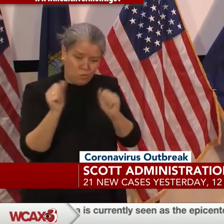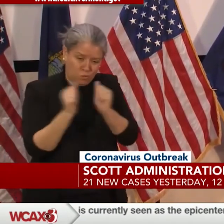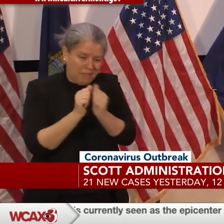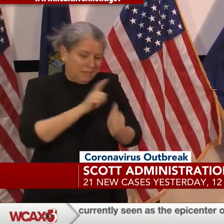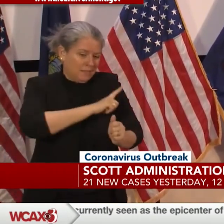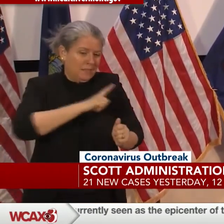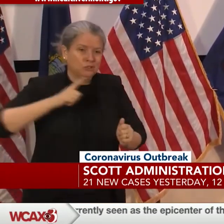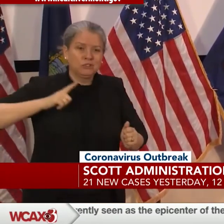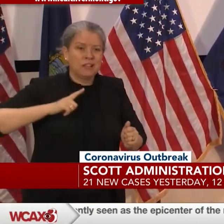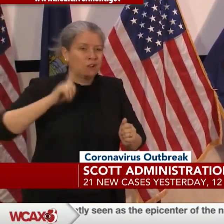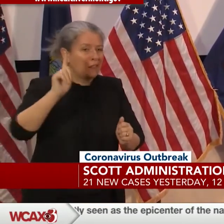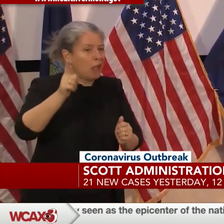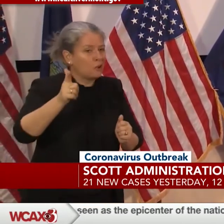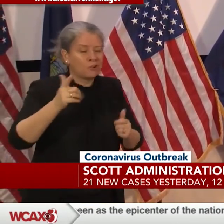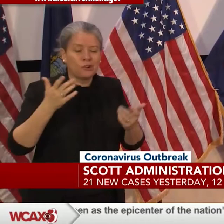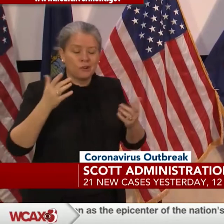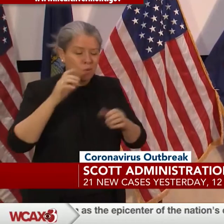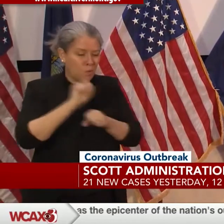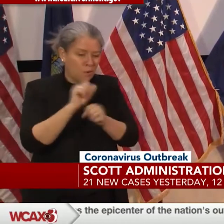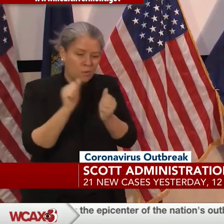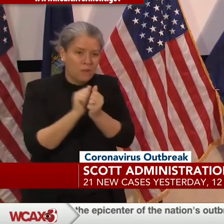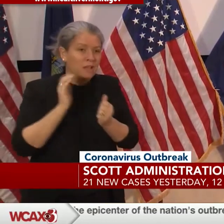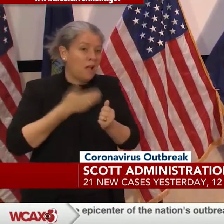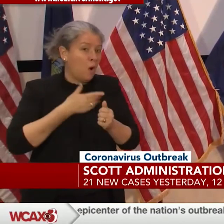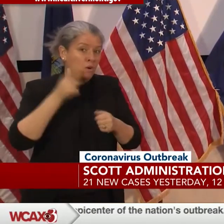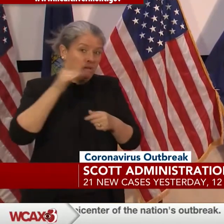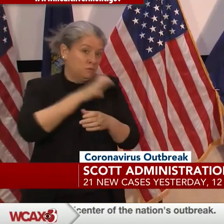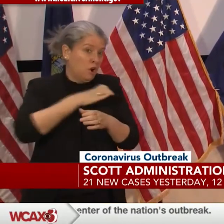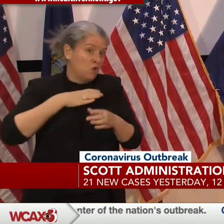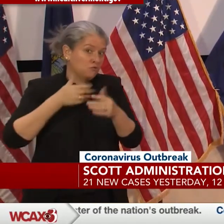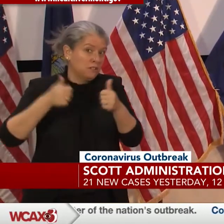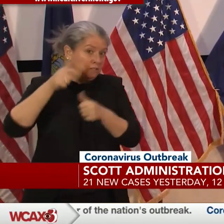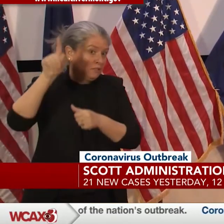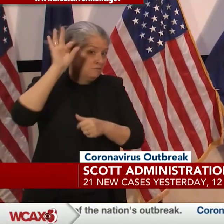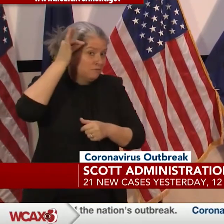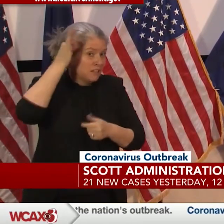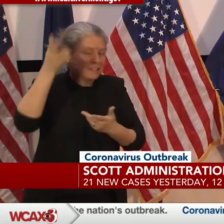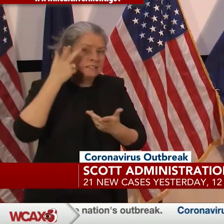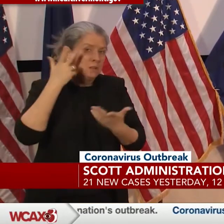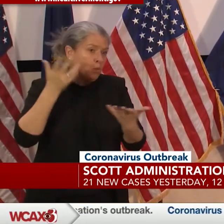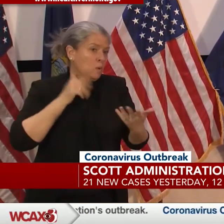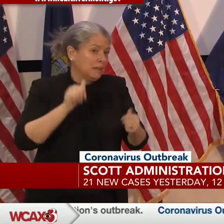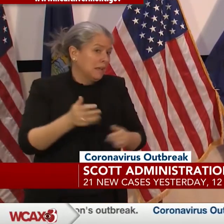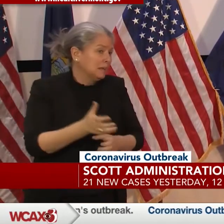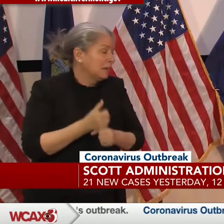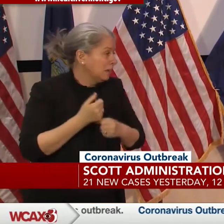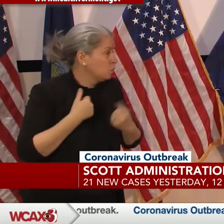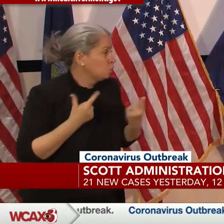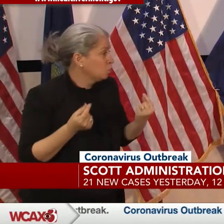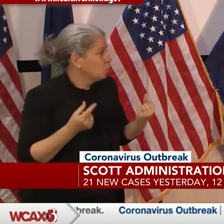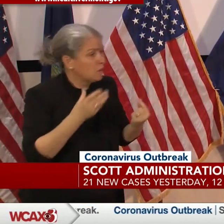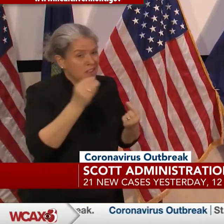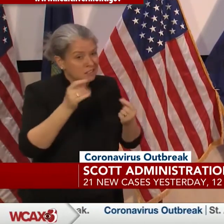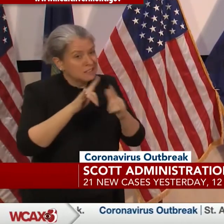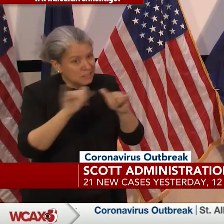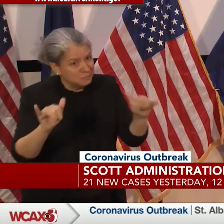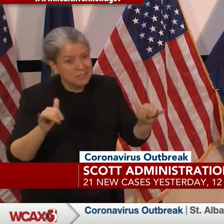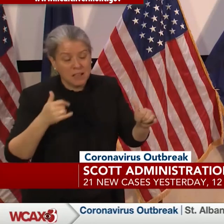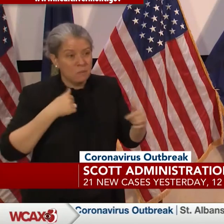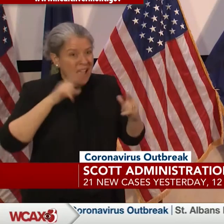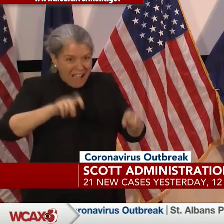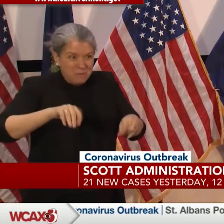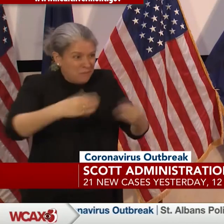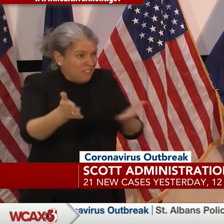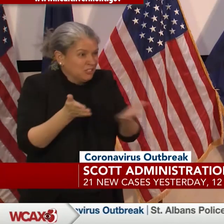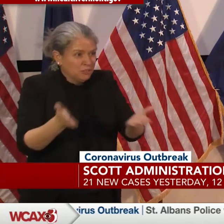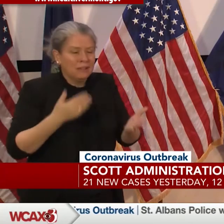legislature, alongside our congressional delegation, to provide for whatever relief we can, knowing we have to provide essential services to